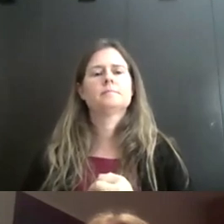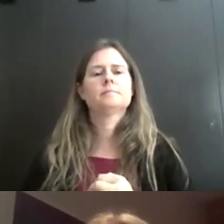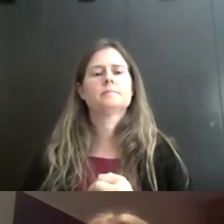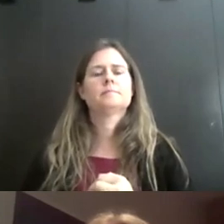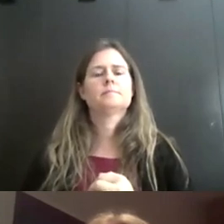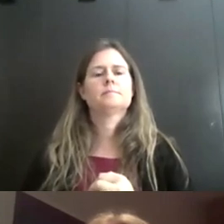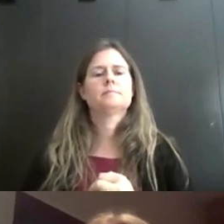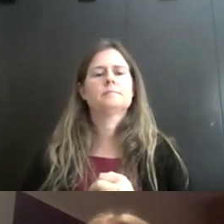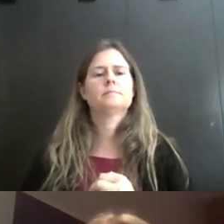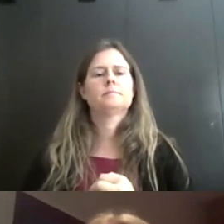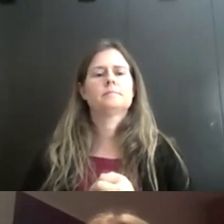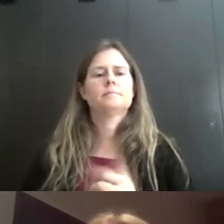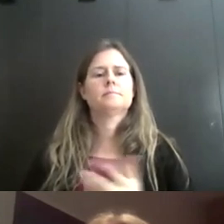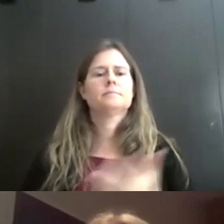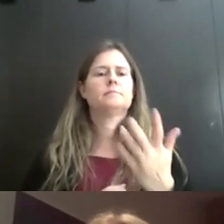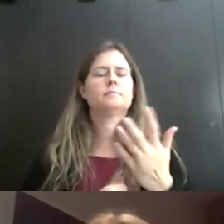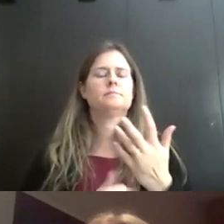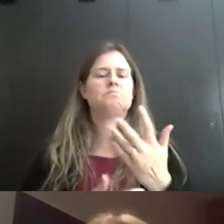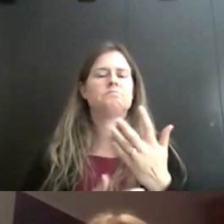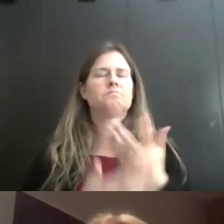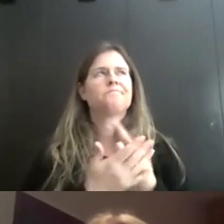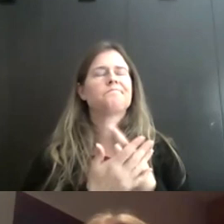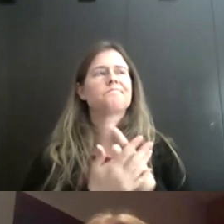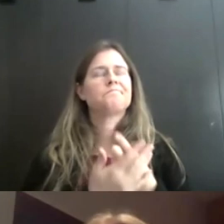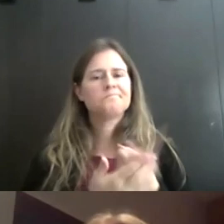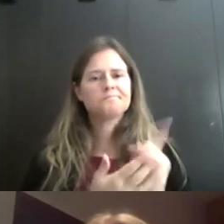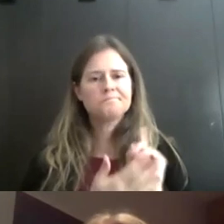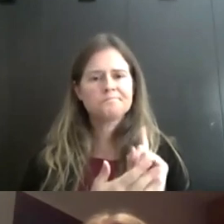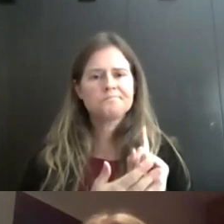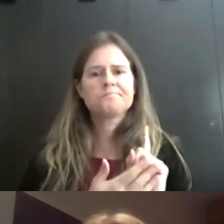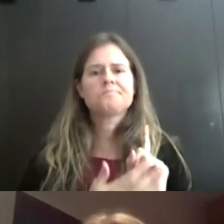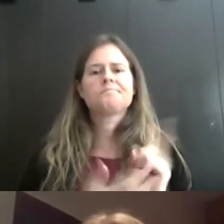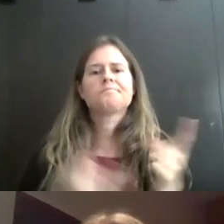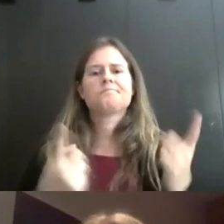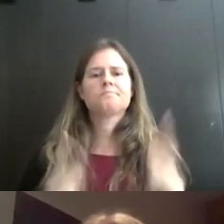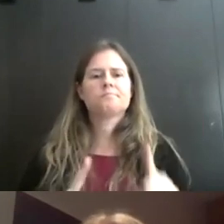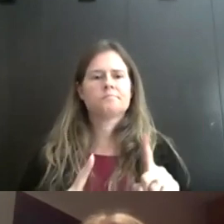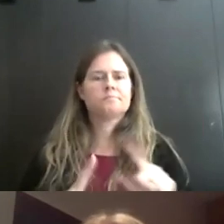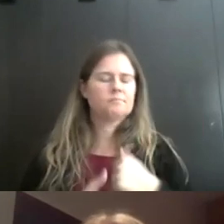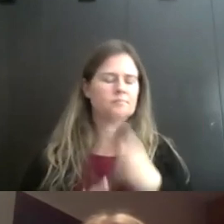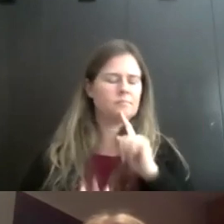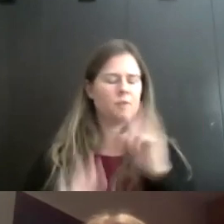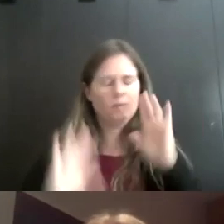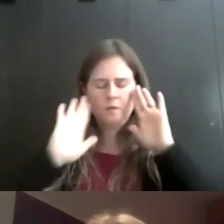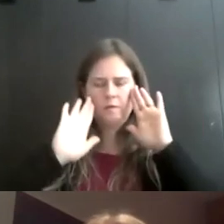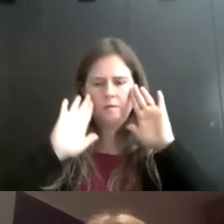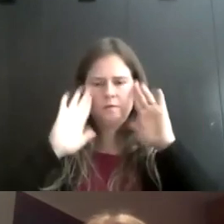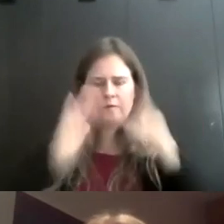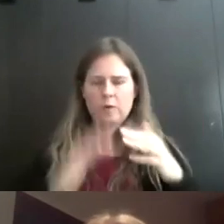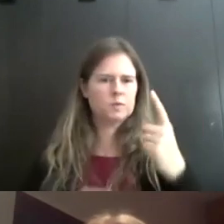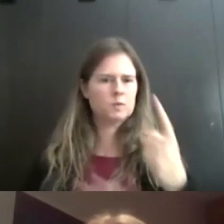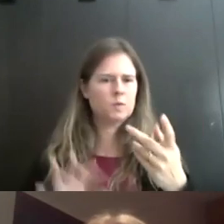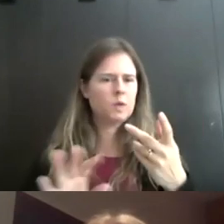And the last week has just focused me on this one simple